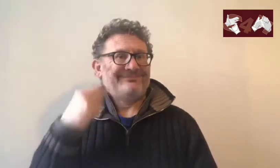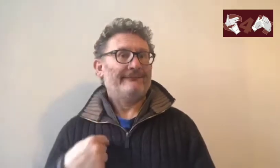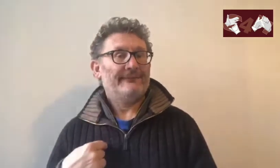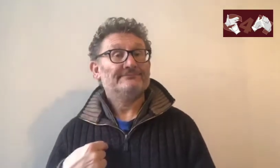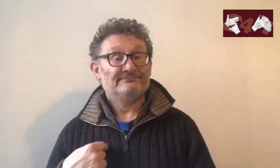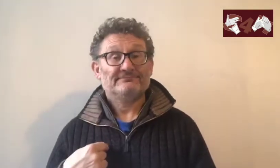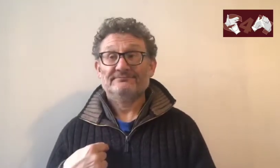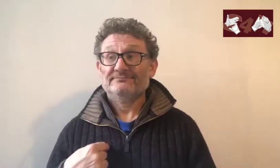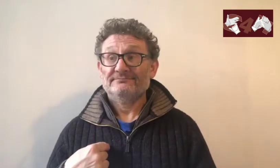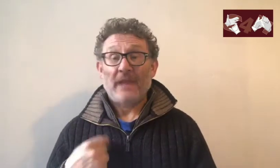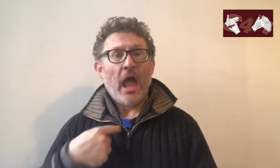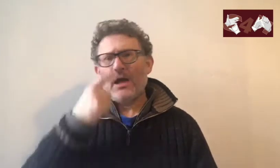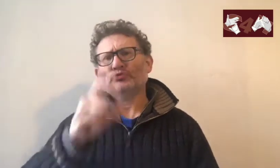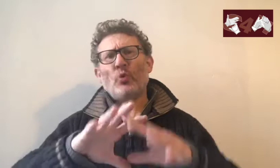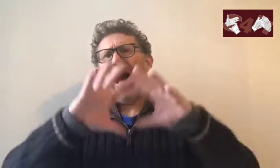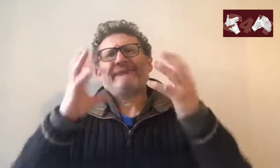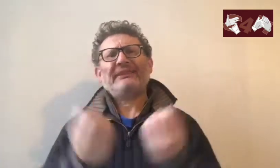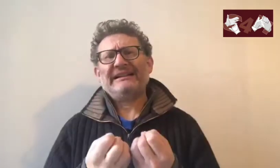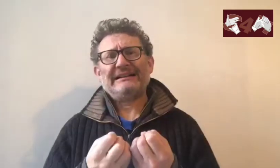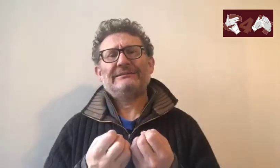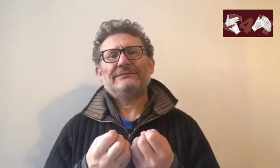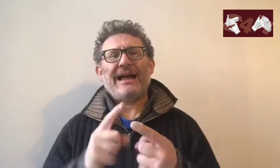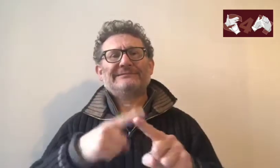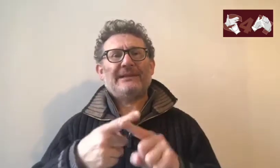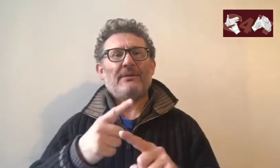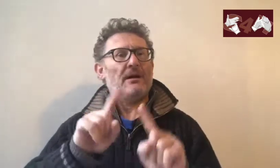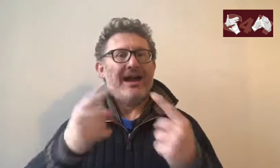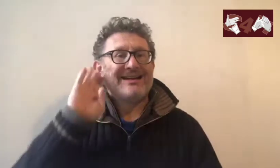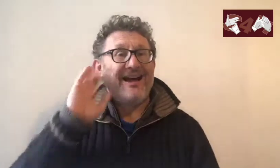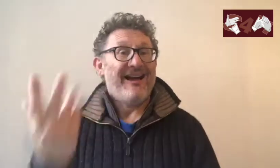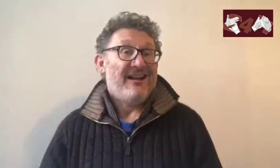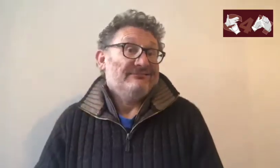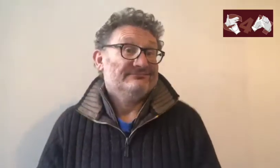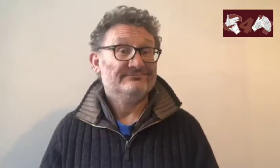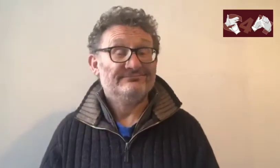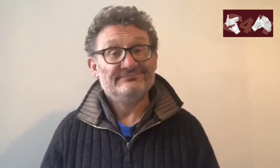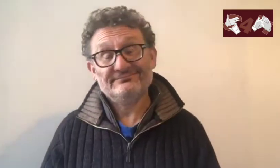consider. But remember, I'm a deaf man. I can do anything except for hear.